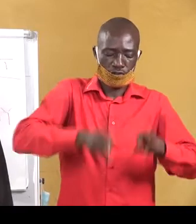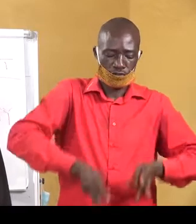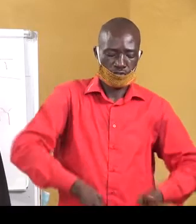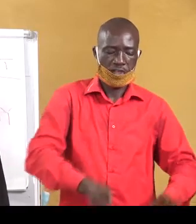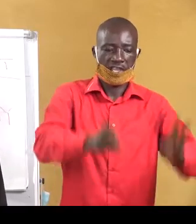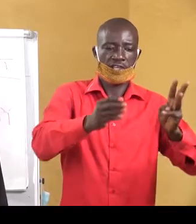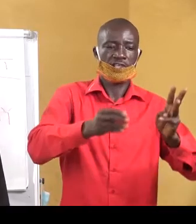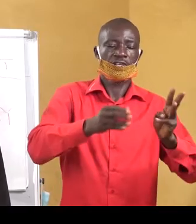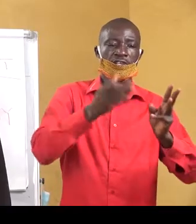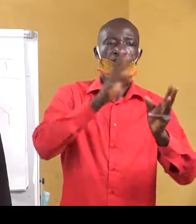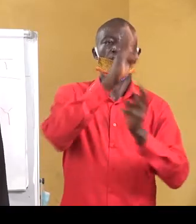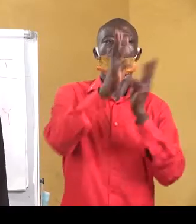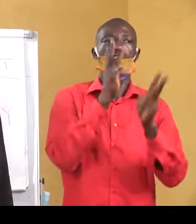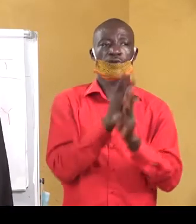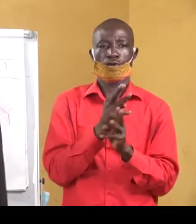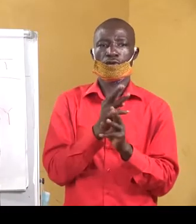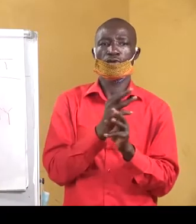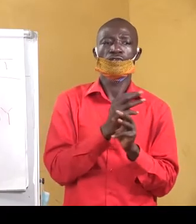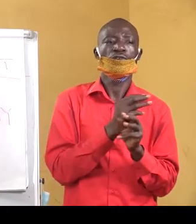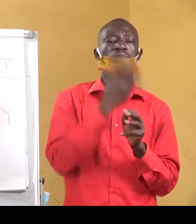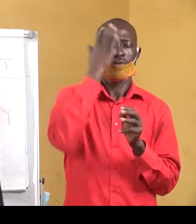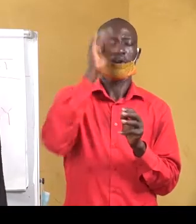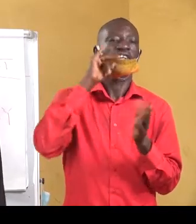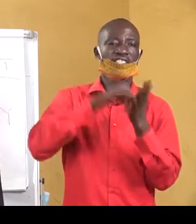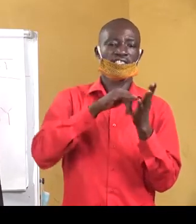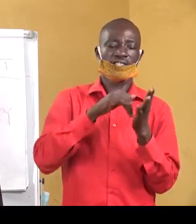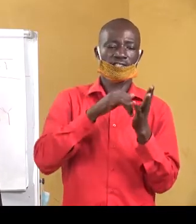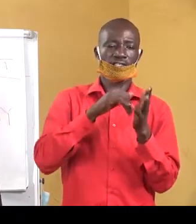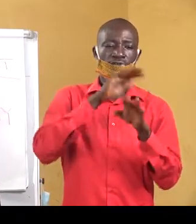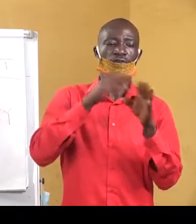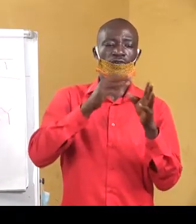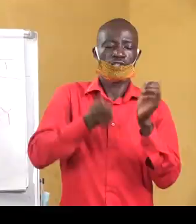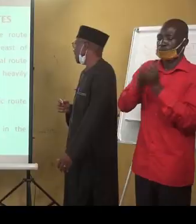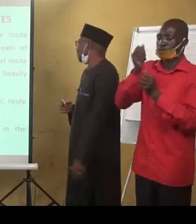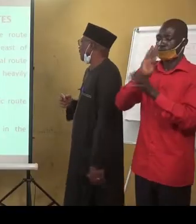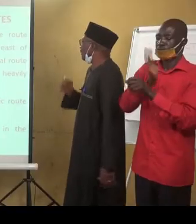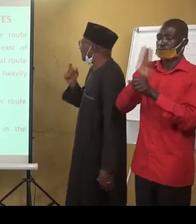world. Why is it termed as the most busy route in the world?